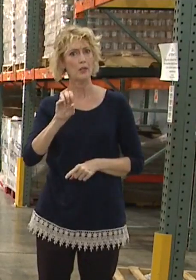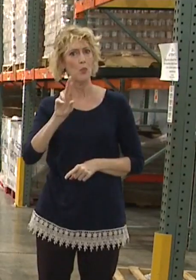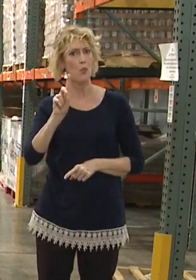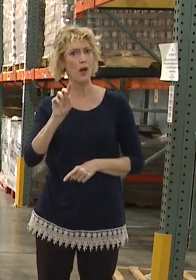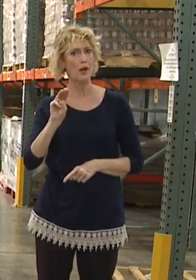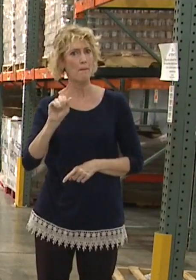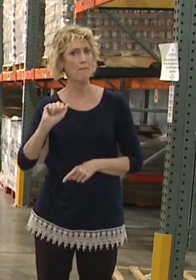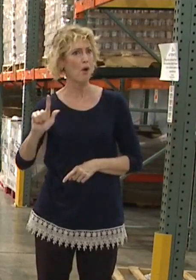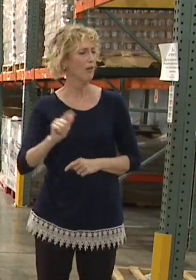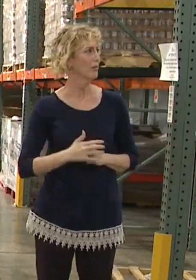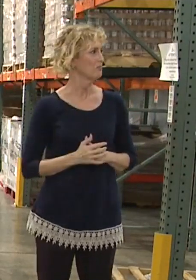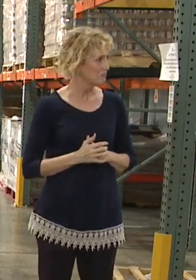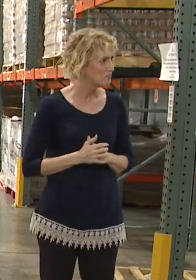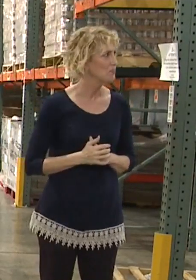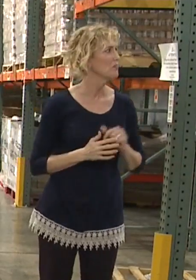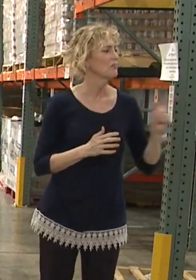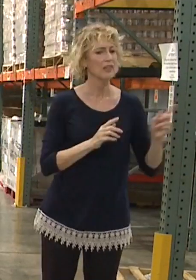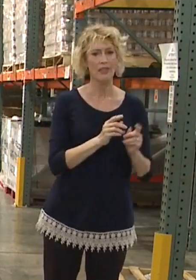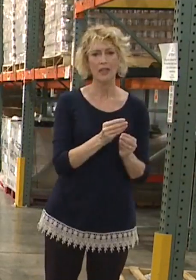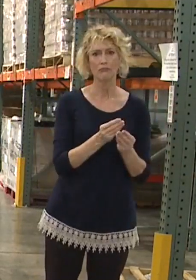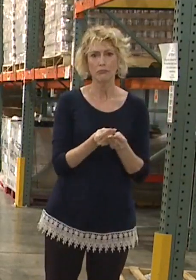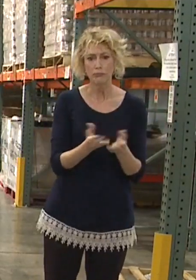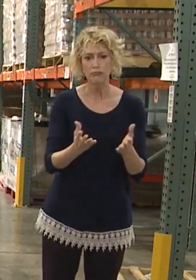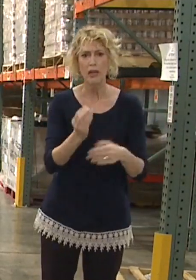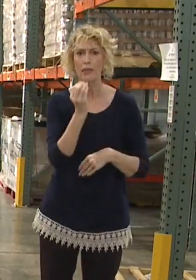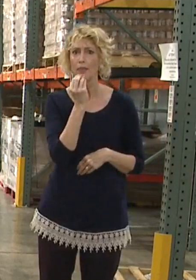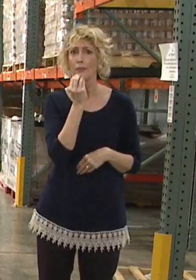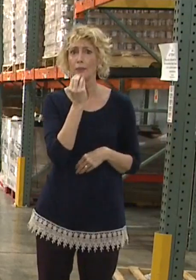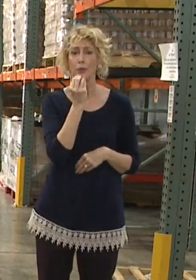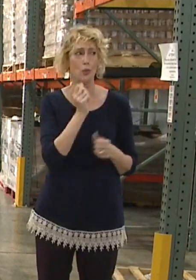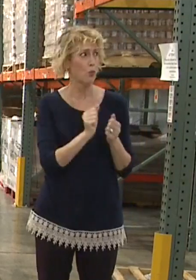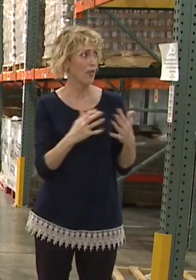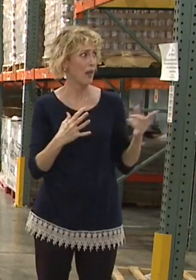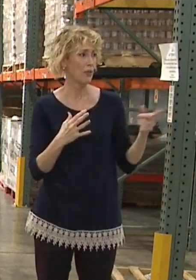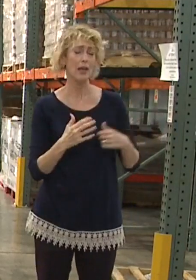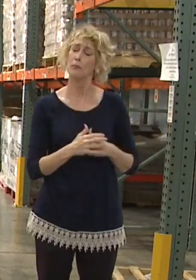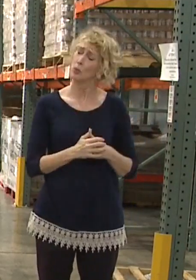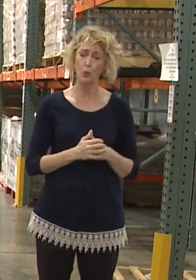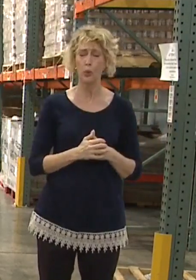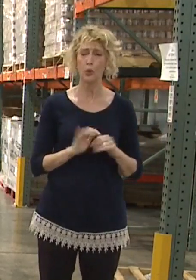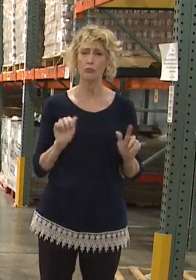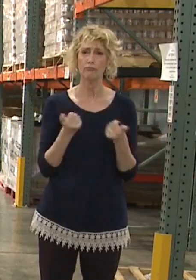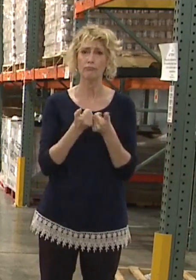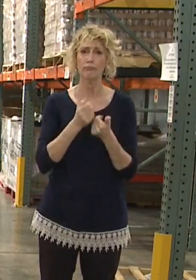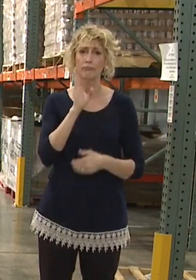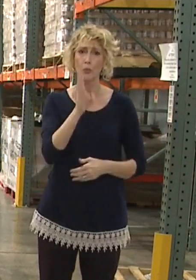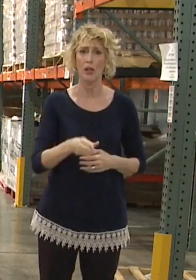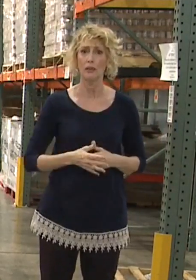Without our partner agencies distributing the food, it would be quite a challenge. But